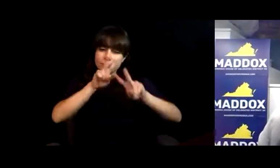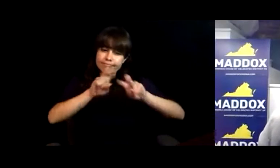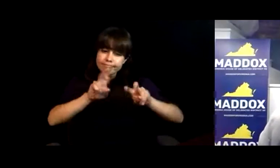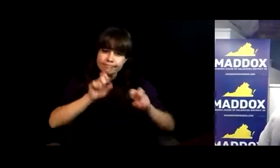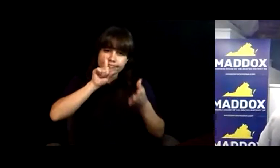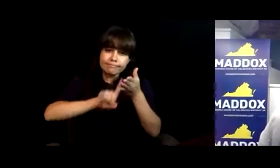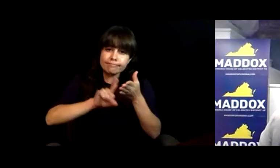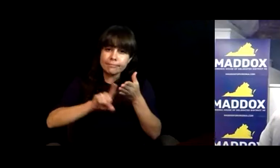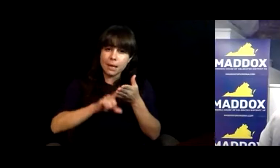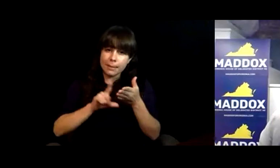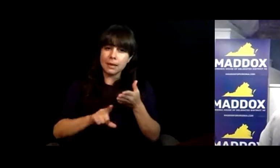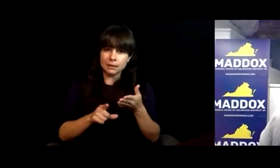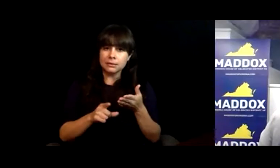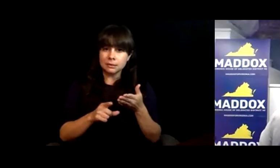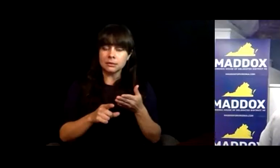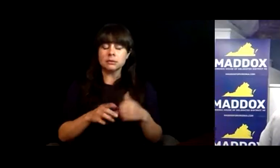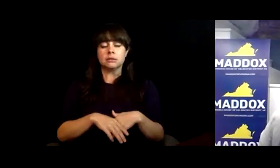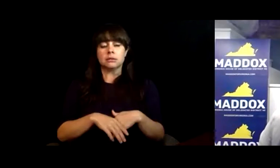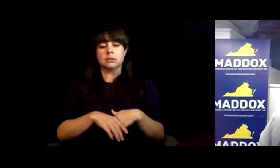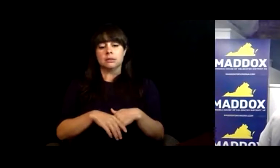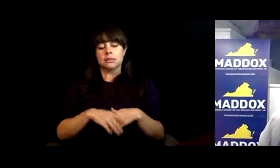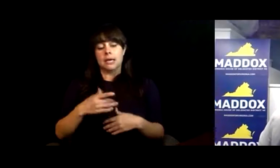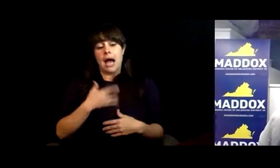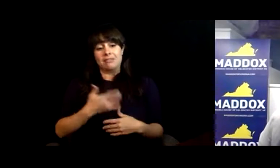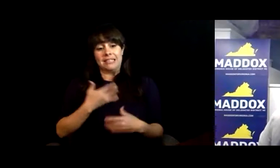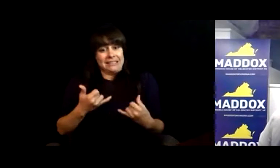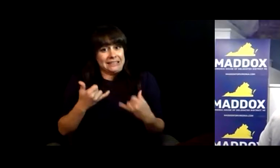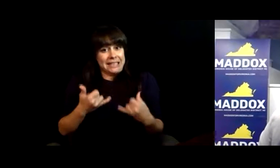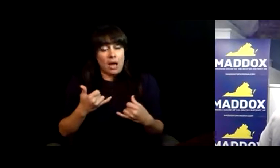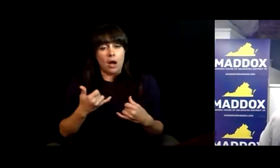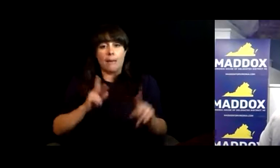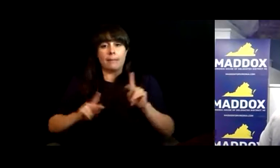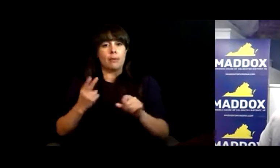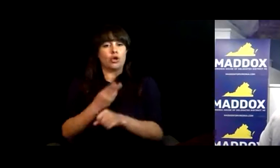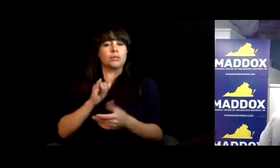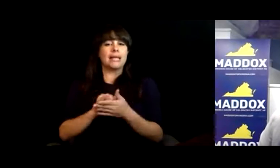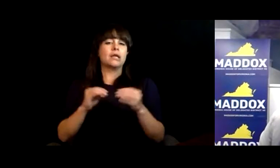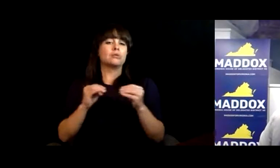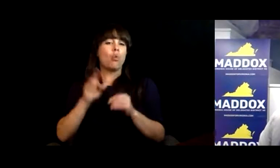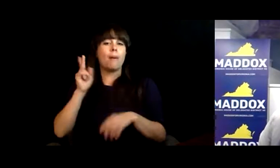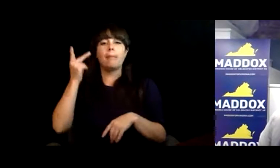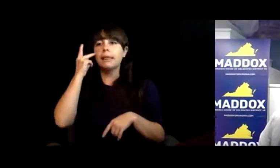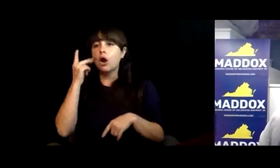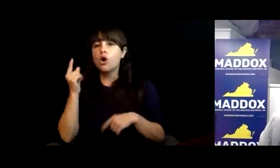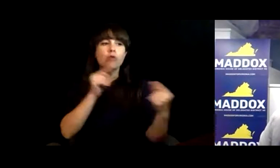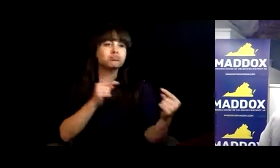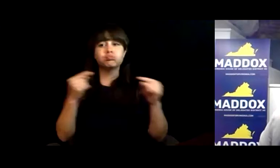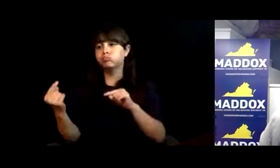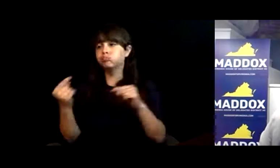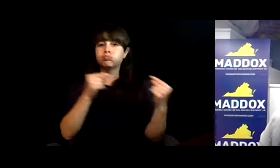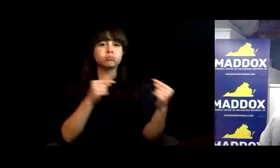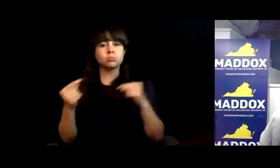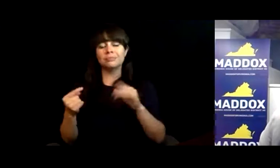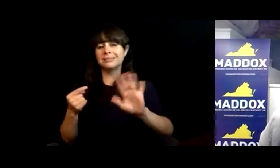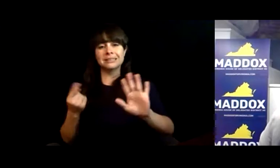I think currently this is really being used as a political football more than anything else. And I think we need to take